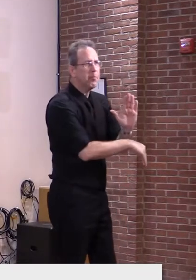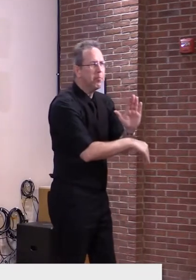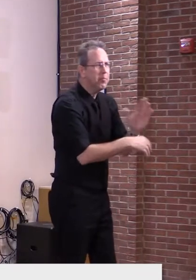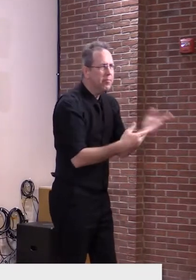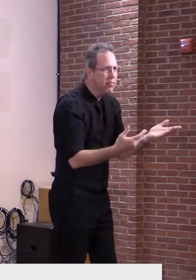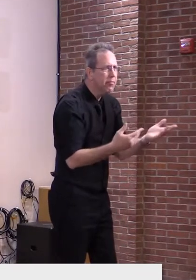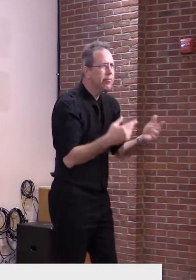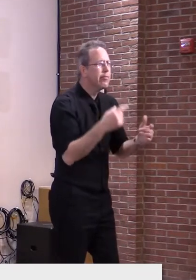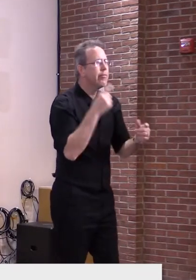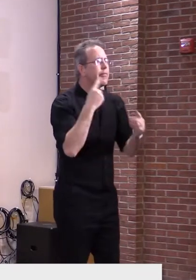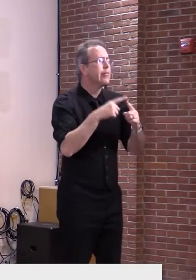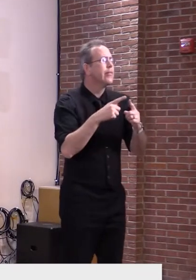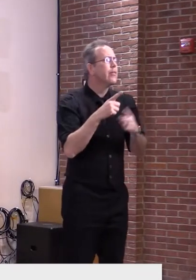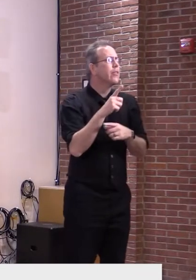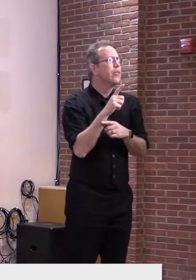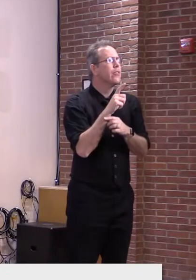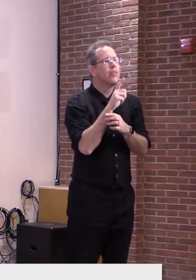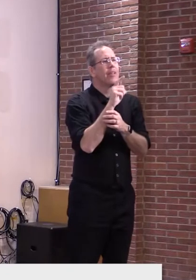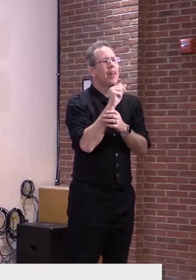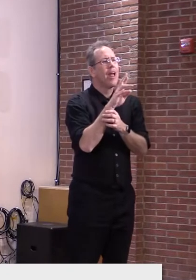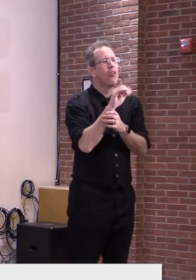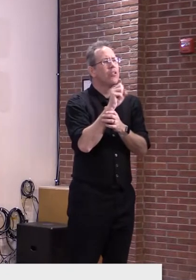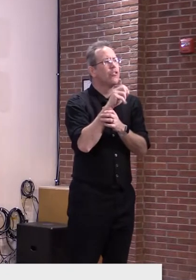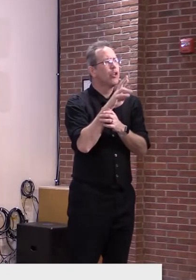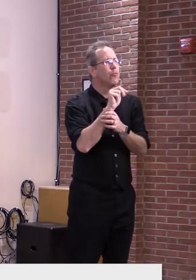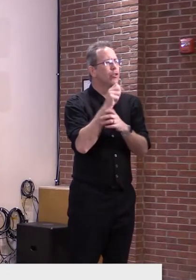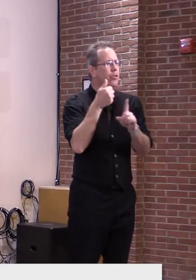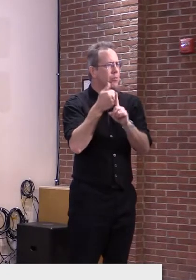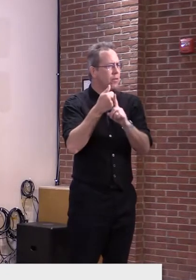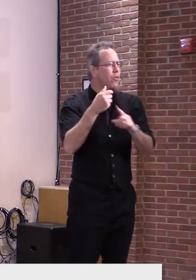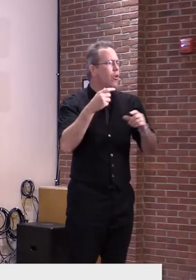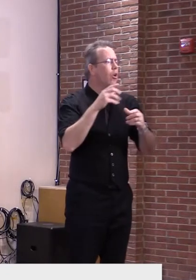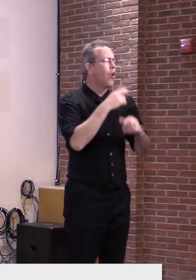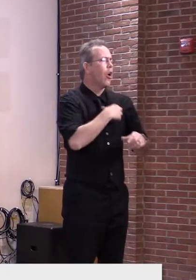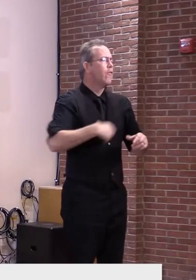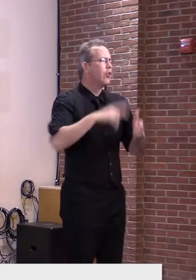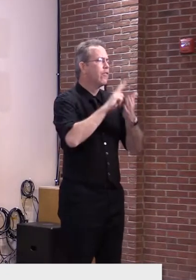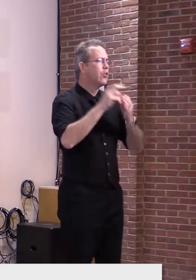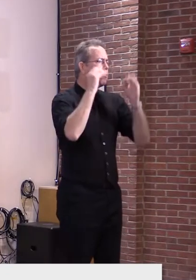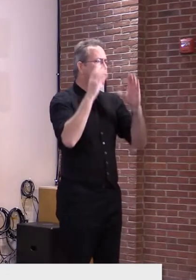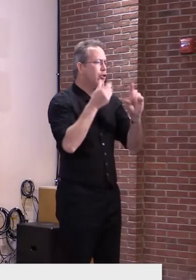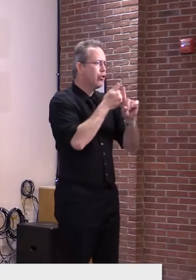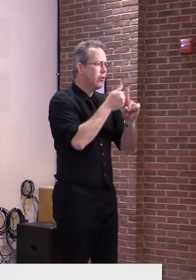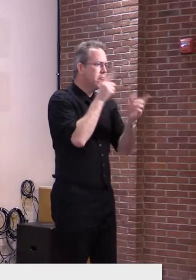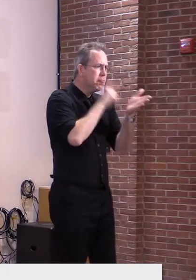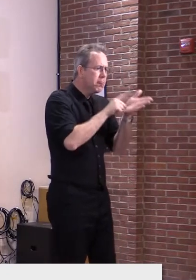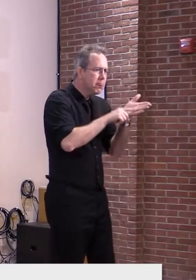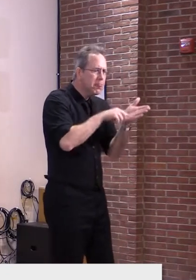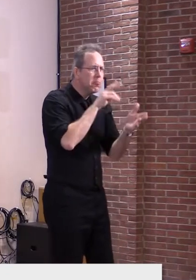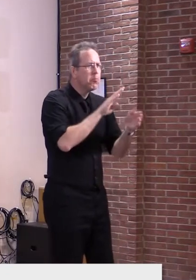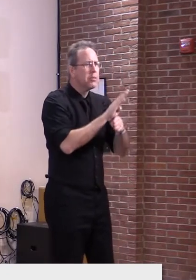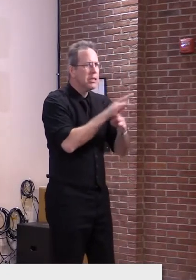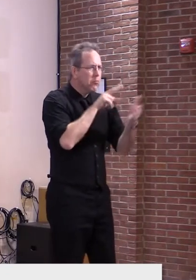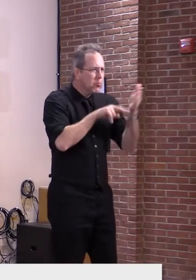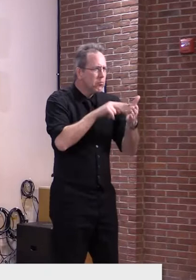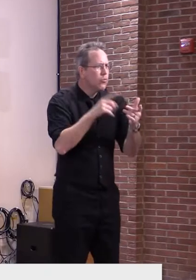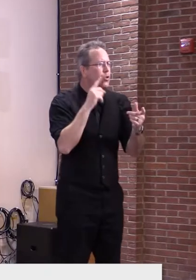only the former president of Harvard University, but he was the secretary treasury for